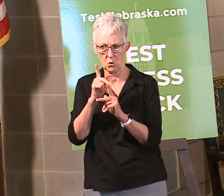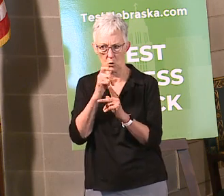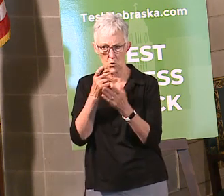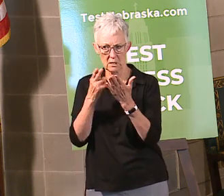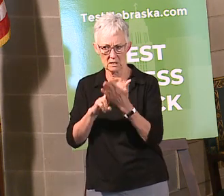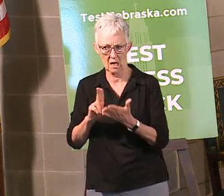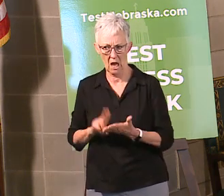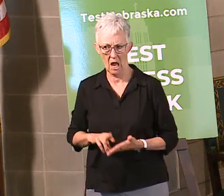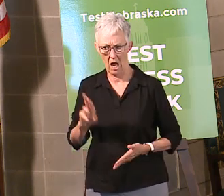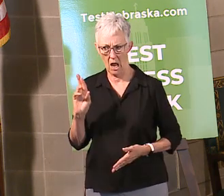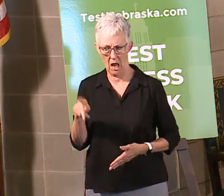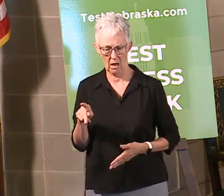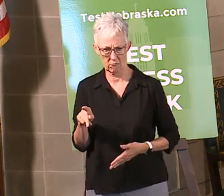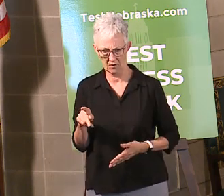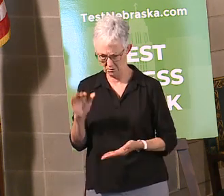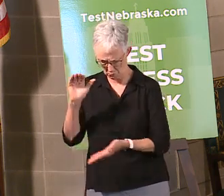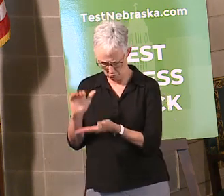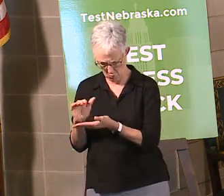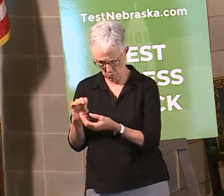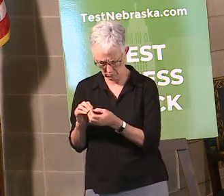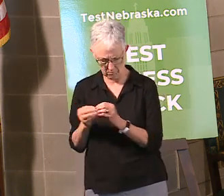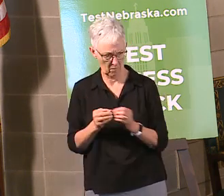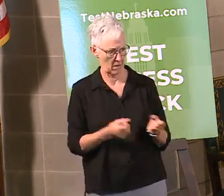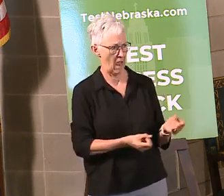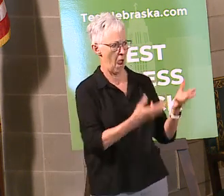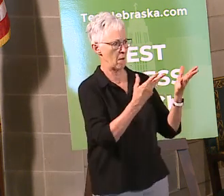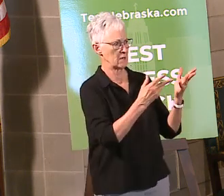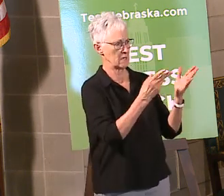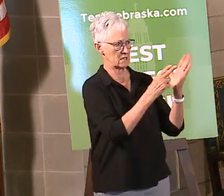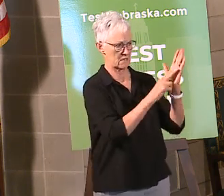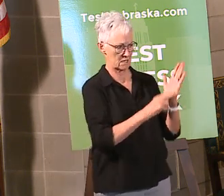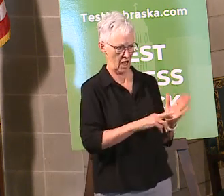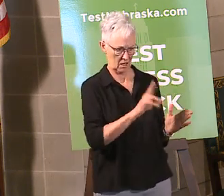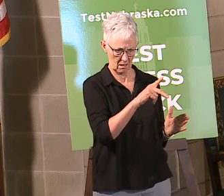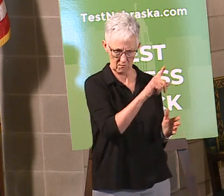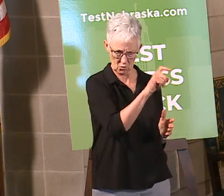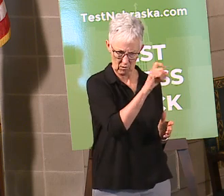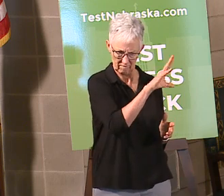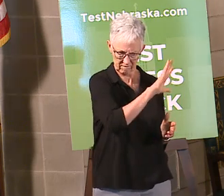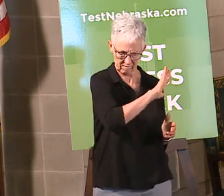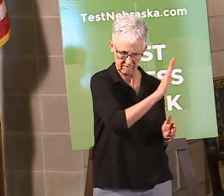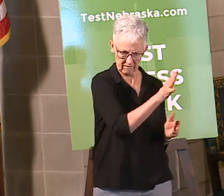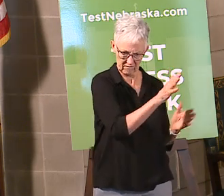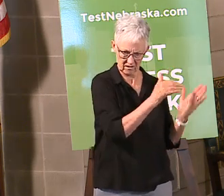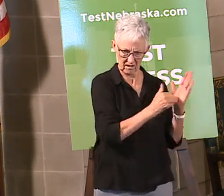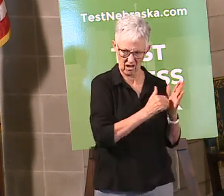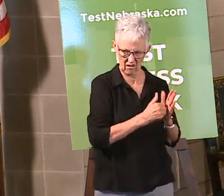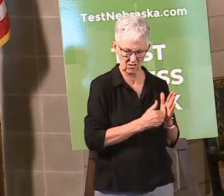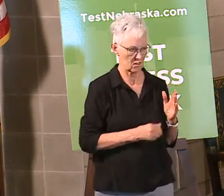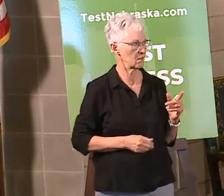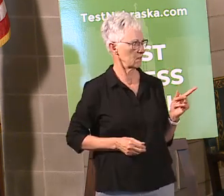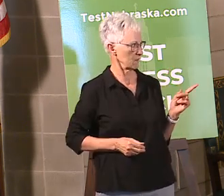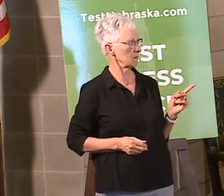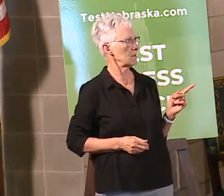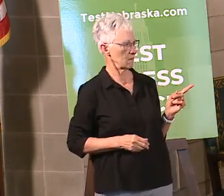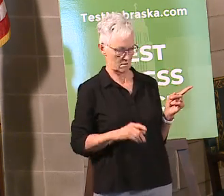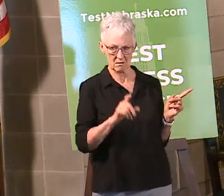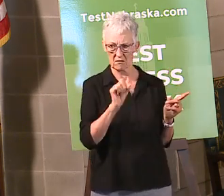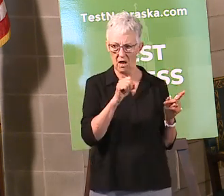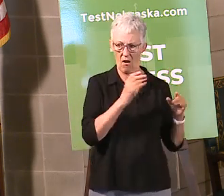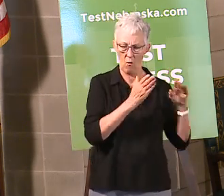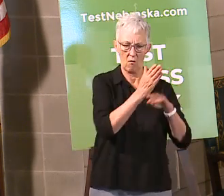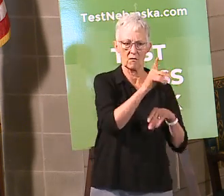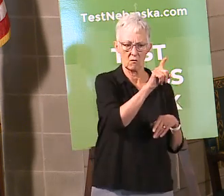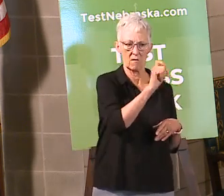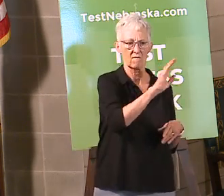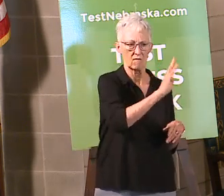that has applied or signed up, however you want to look at it, and how many have actually gotten a test? Yeah, so absolutely. So there's been over 140,000 people